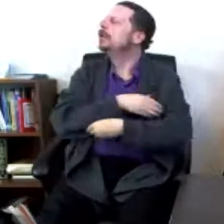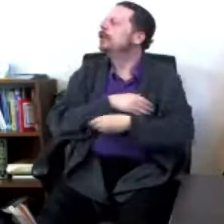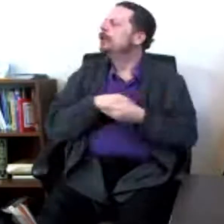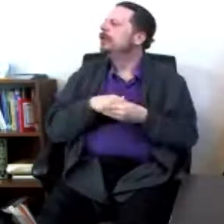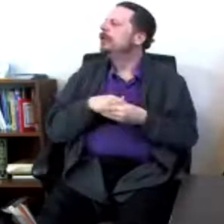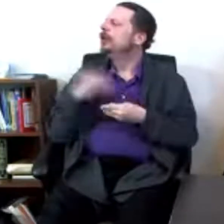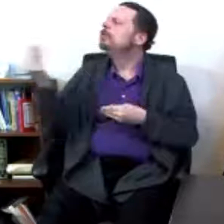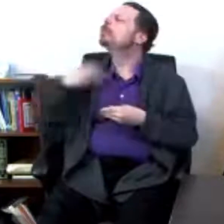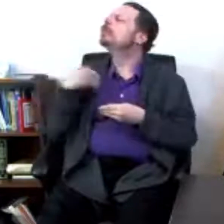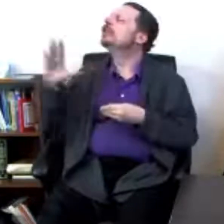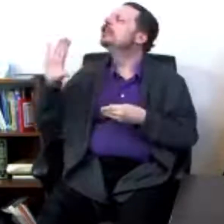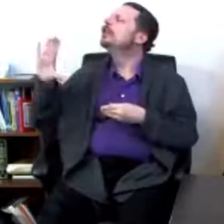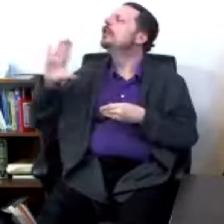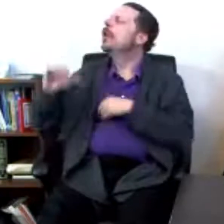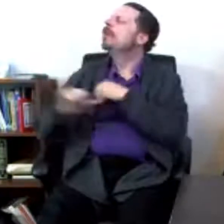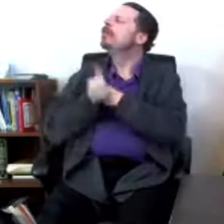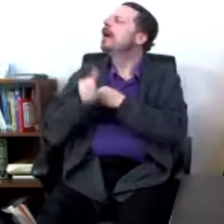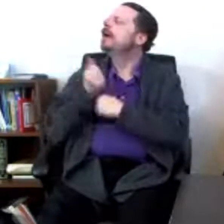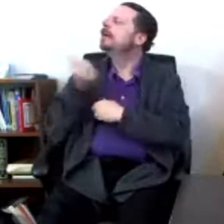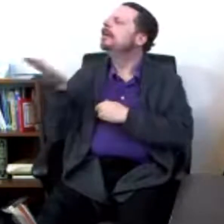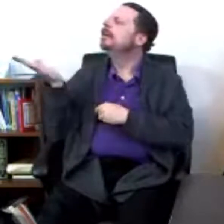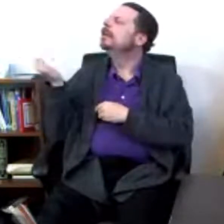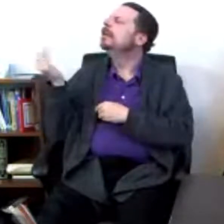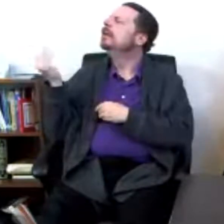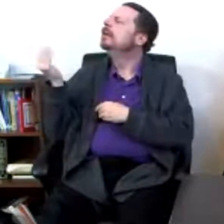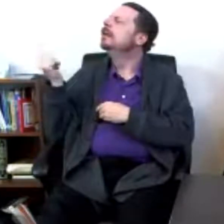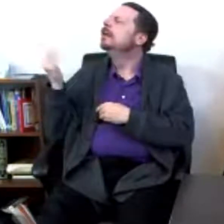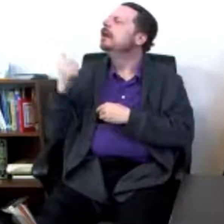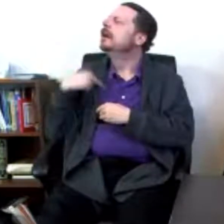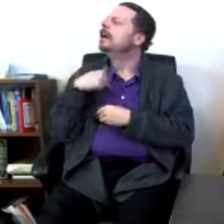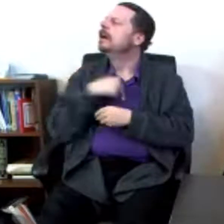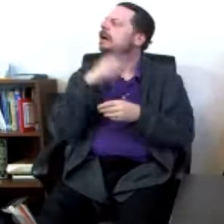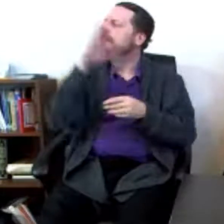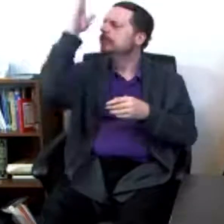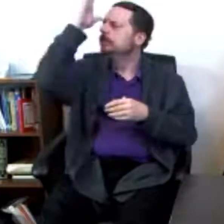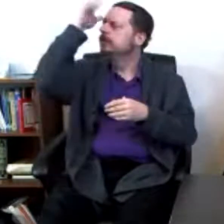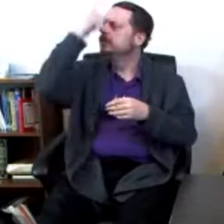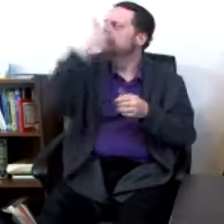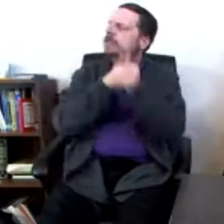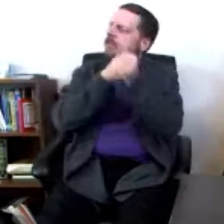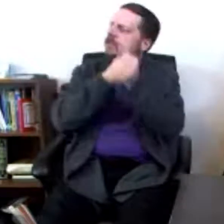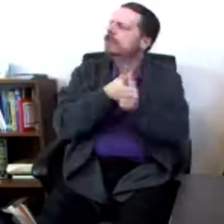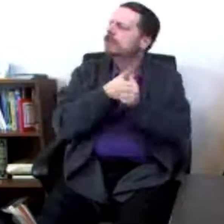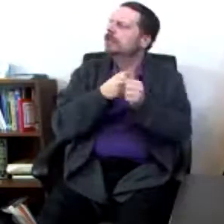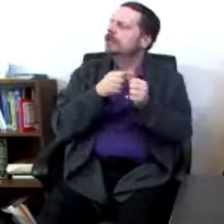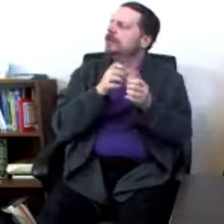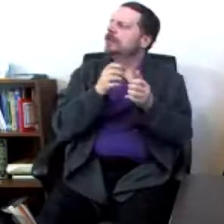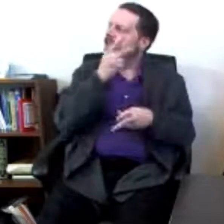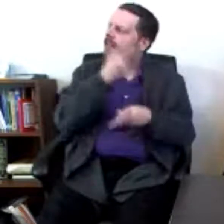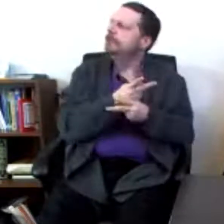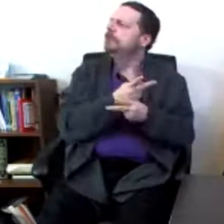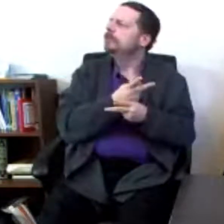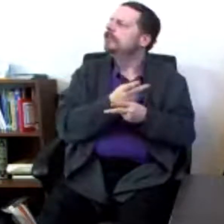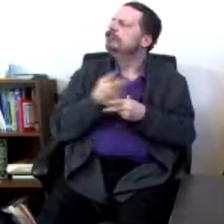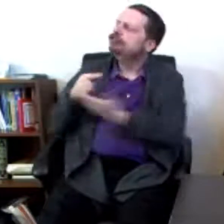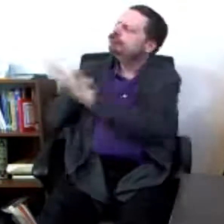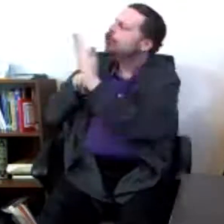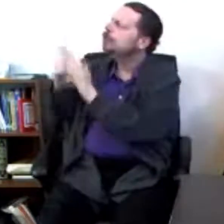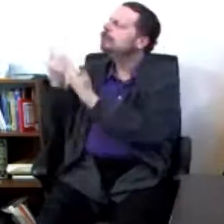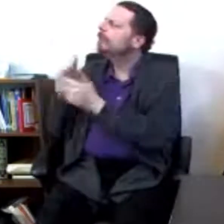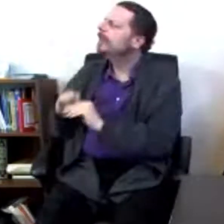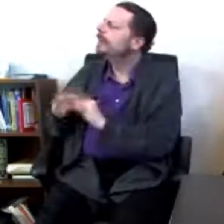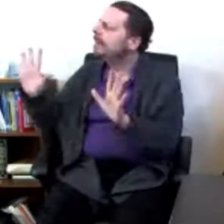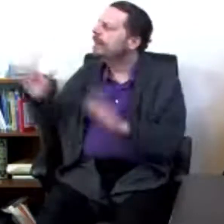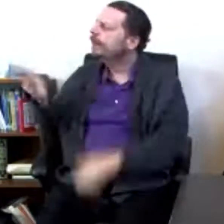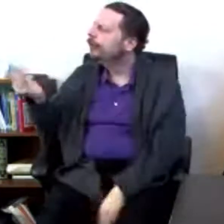the threats you are threatening us with. Or bring us the evidence, something clear,